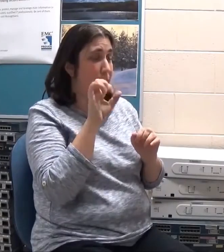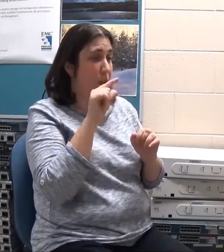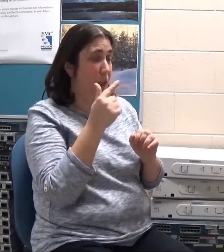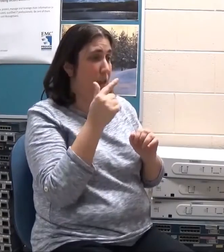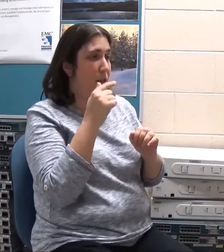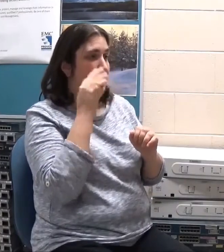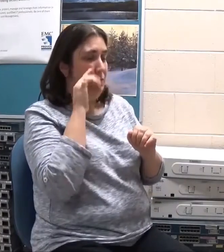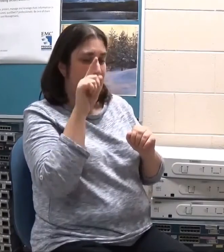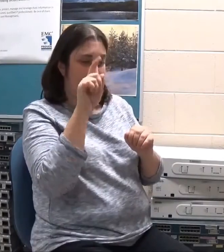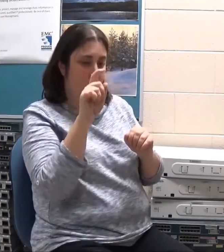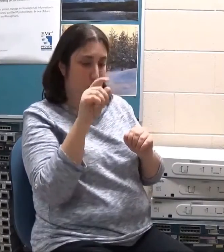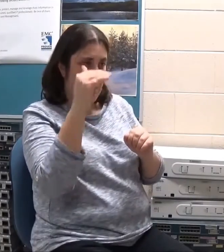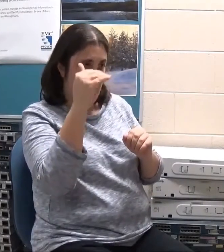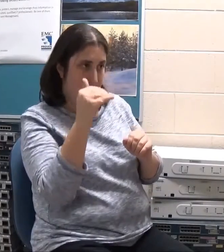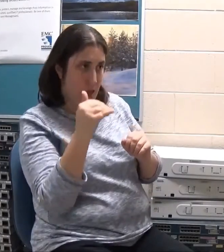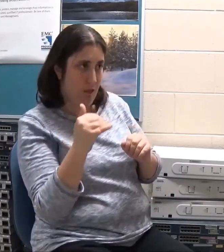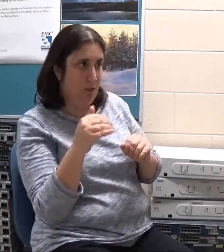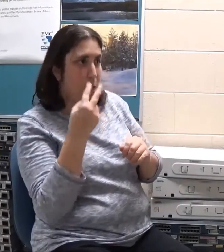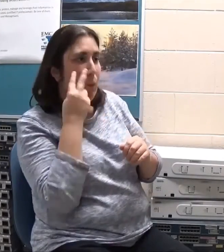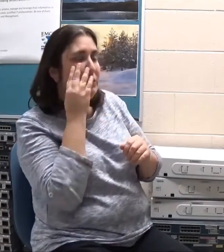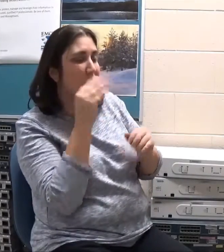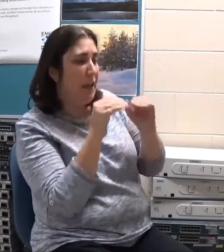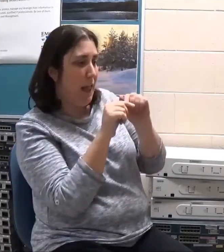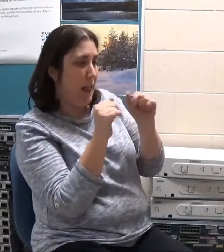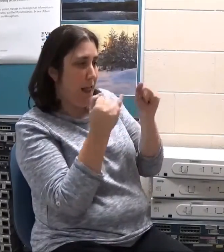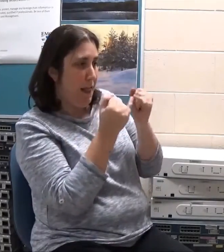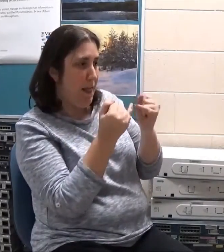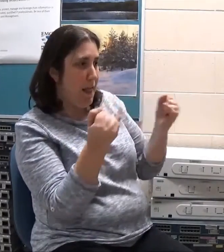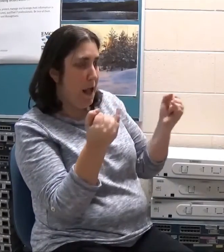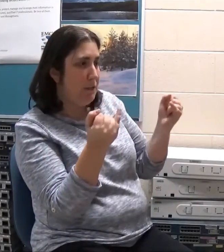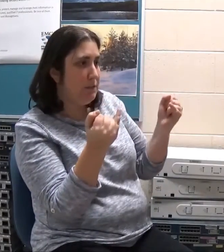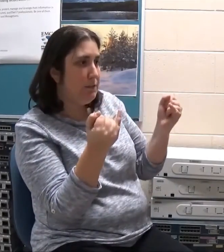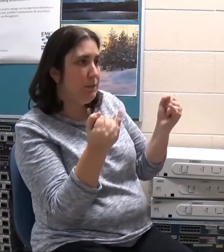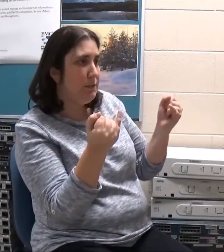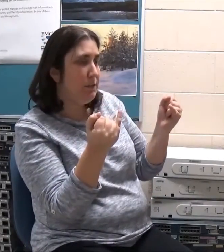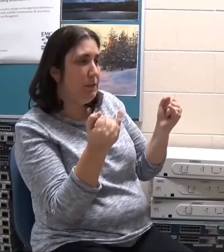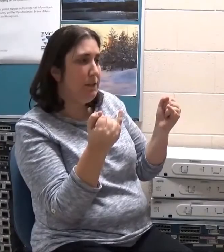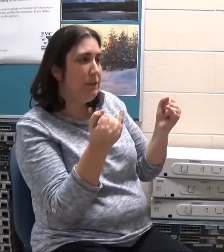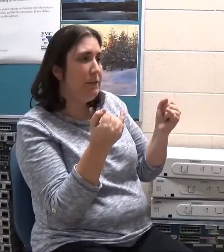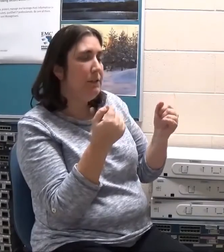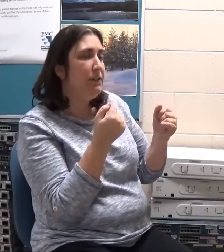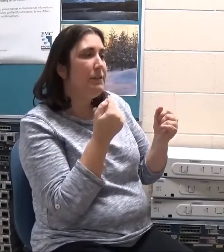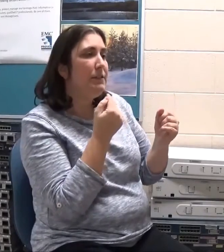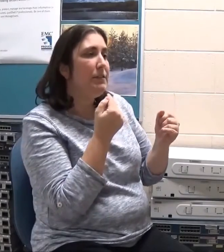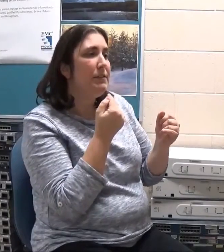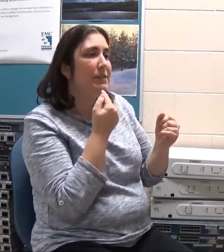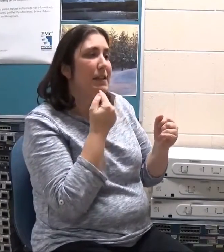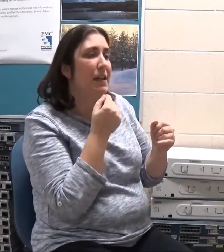a line that said no IP address inside